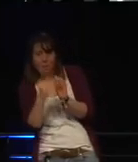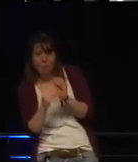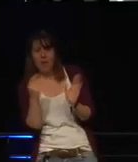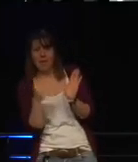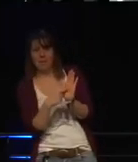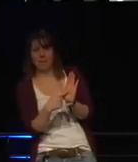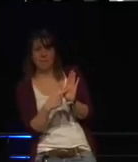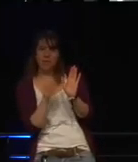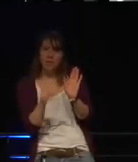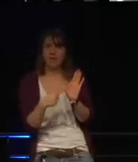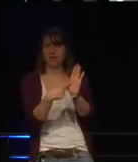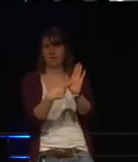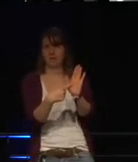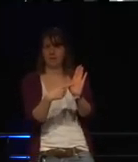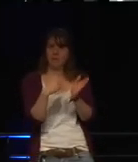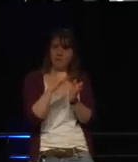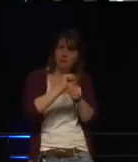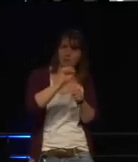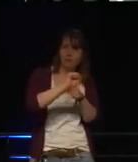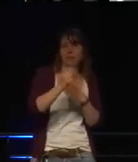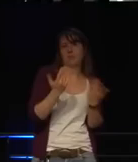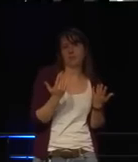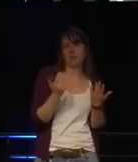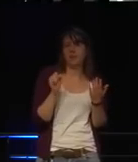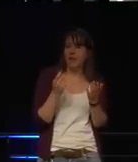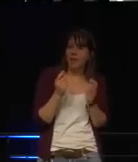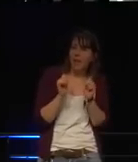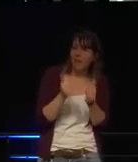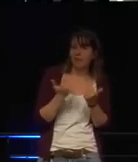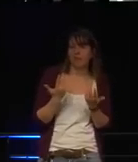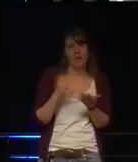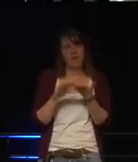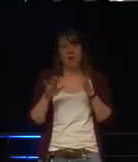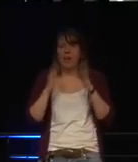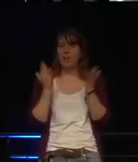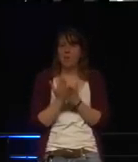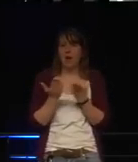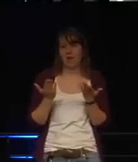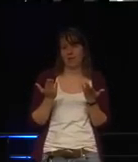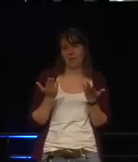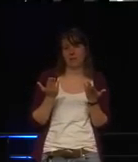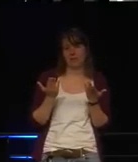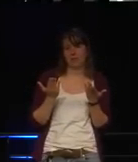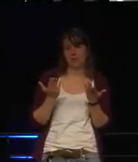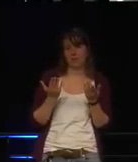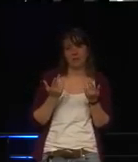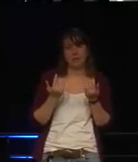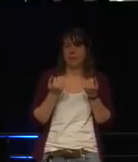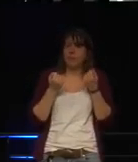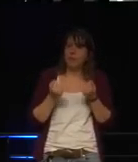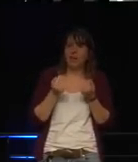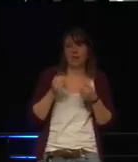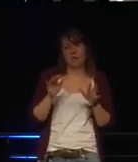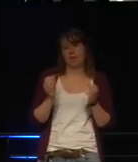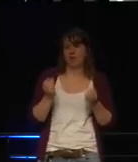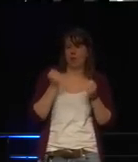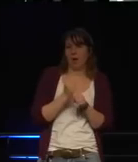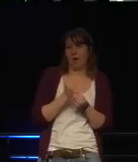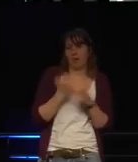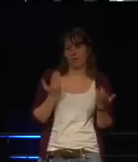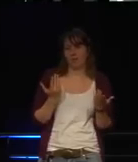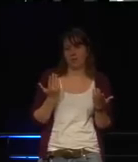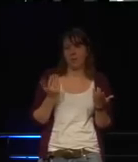And IT security can also do some stuff. Or continue to do some stuff. Point the vendors to the